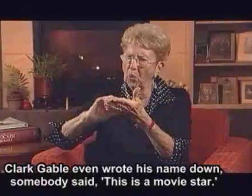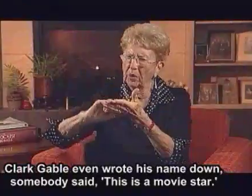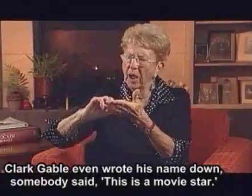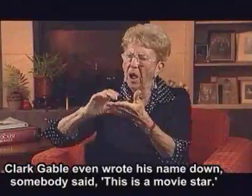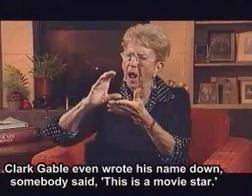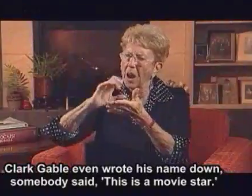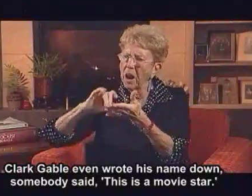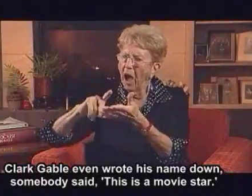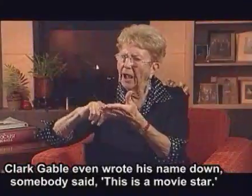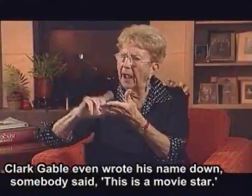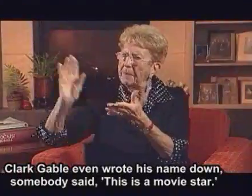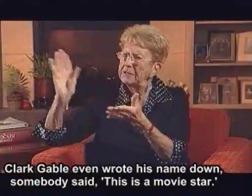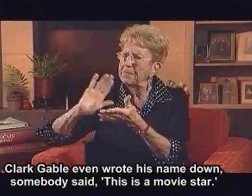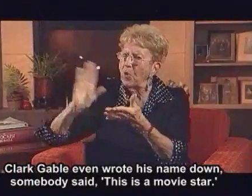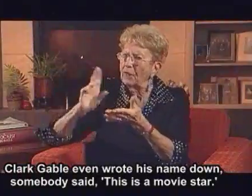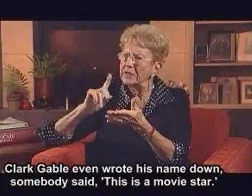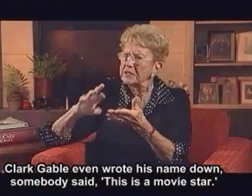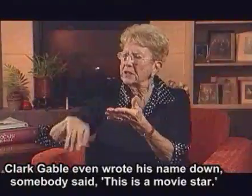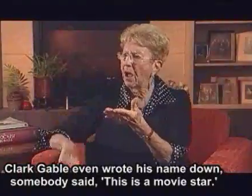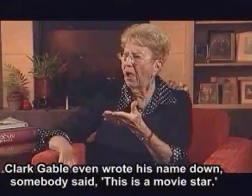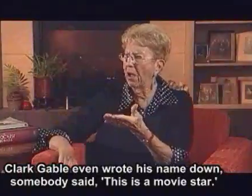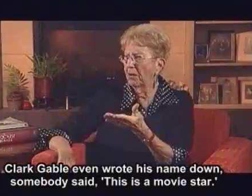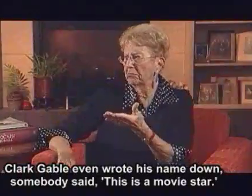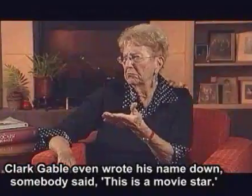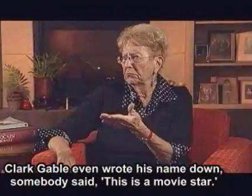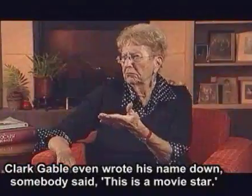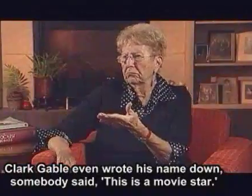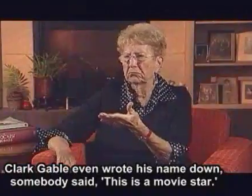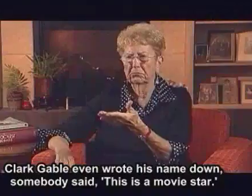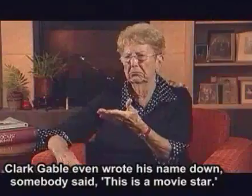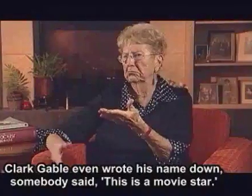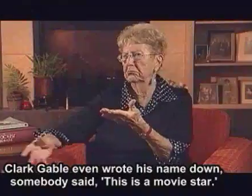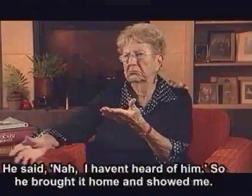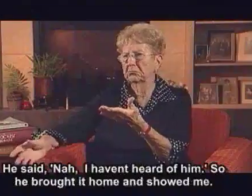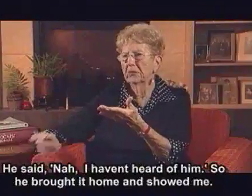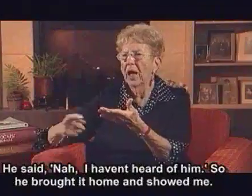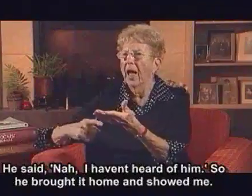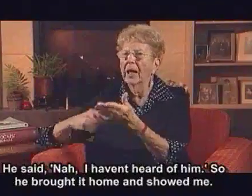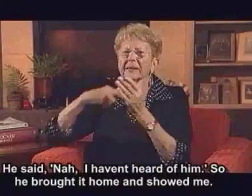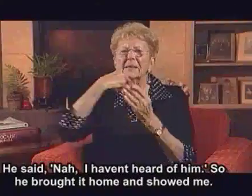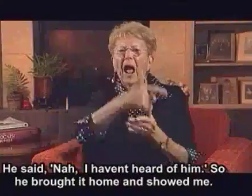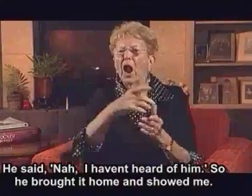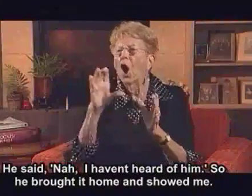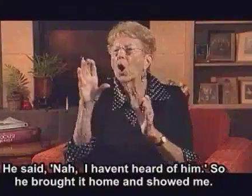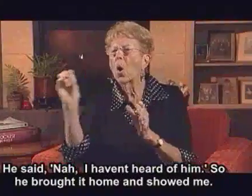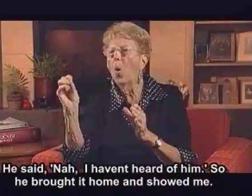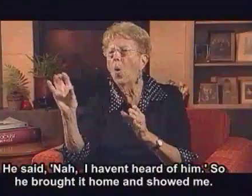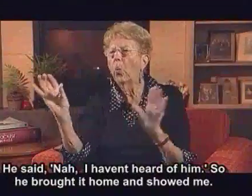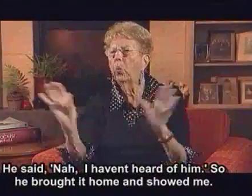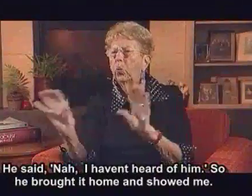Clark Gable even wrote his name down. Somebody said, "This is a movie star." He said, "No, I still haven't heard of him."